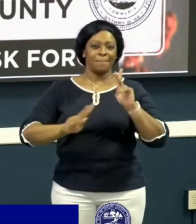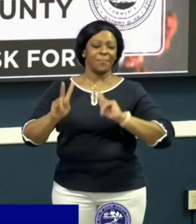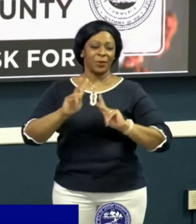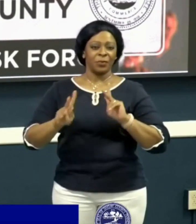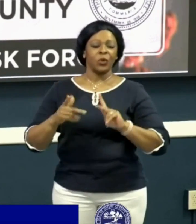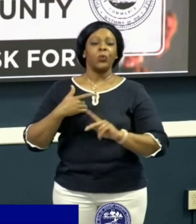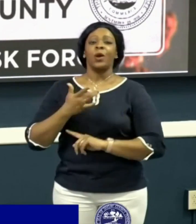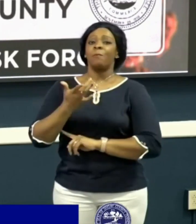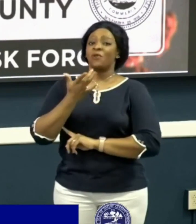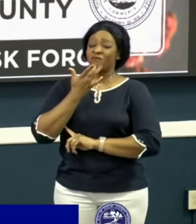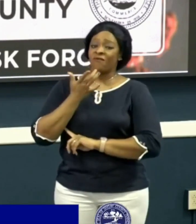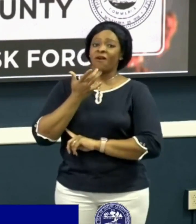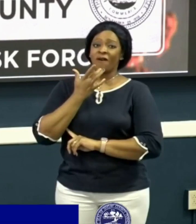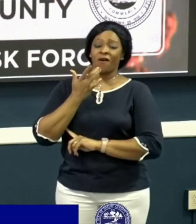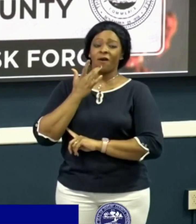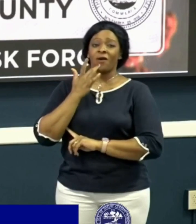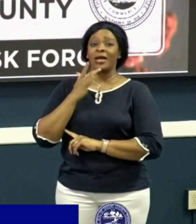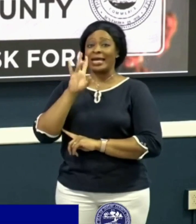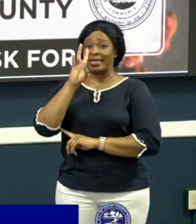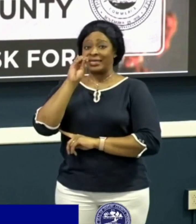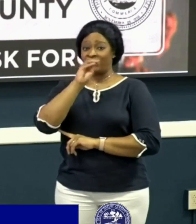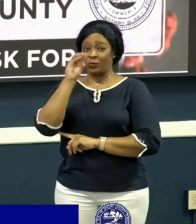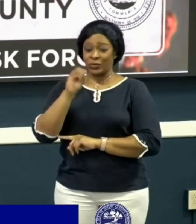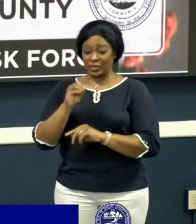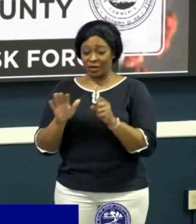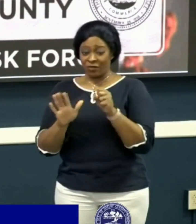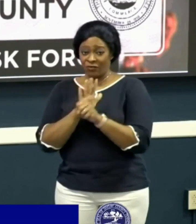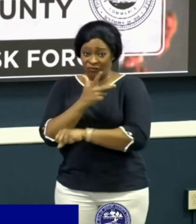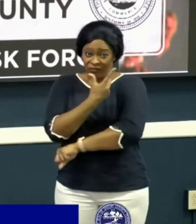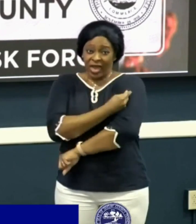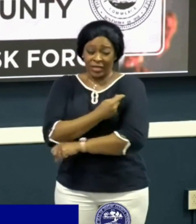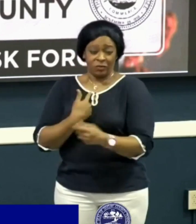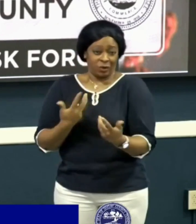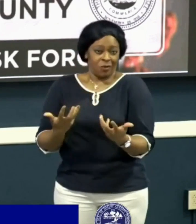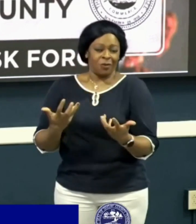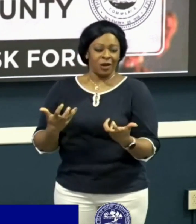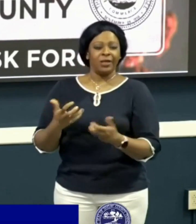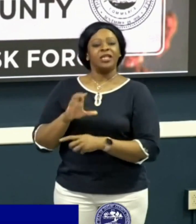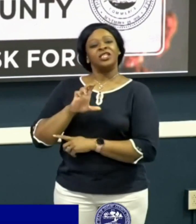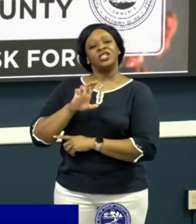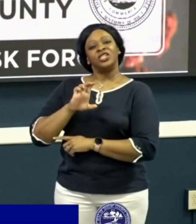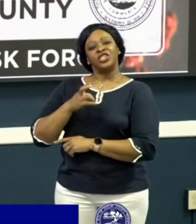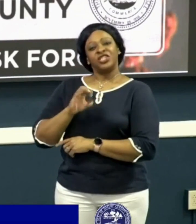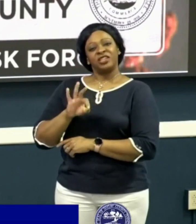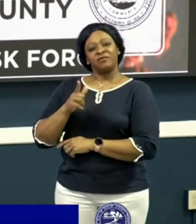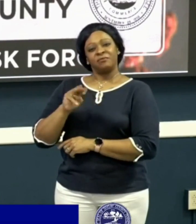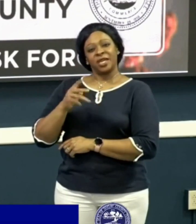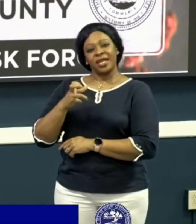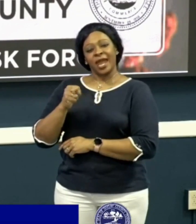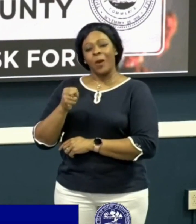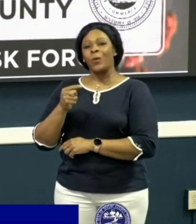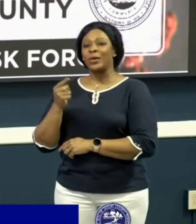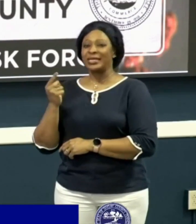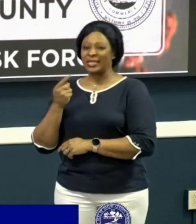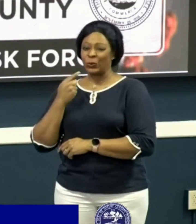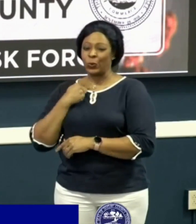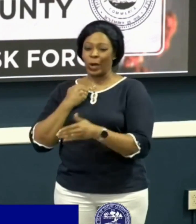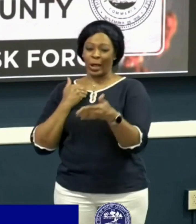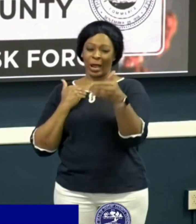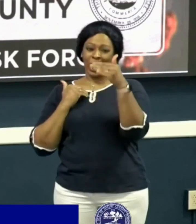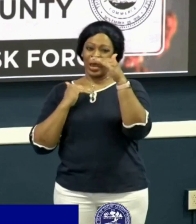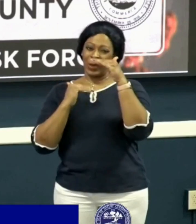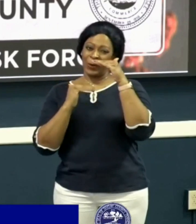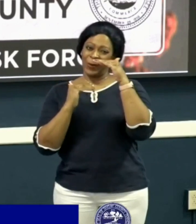We would prefer to be northwards of 70%. And like Chief McGowan shared, we are close. We're on the cusp